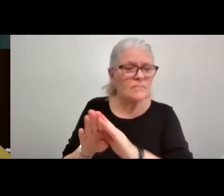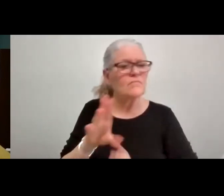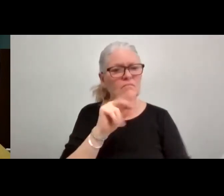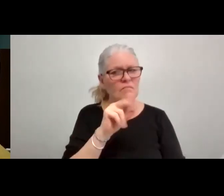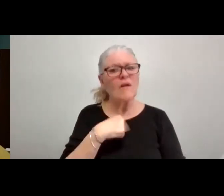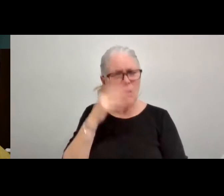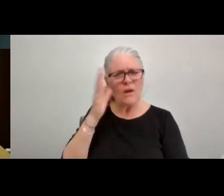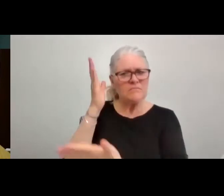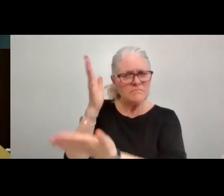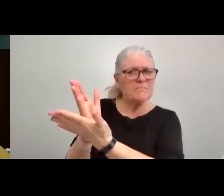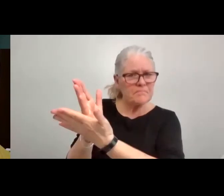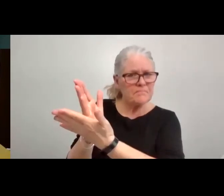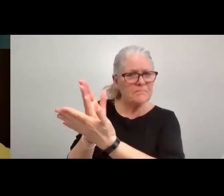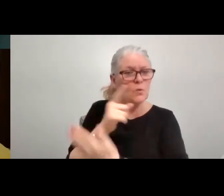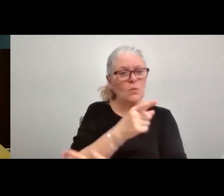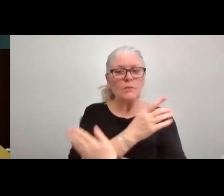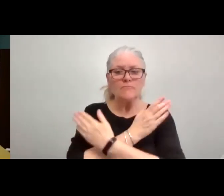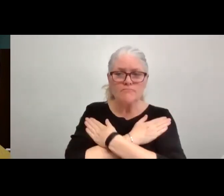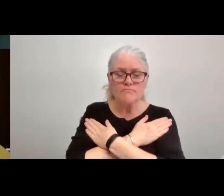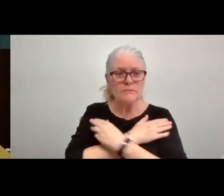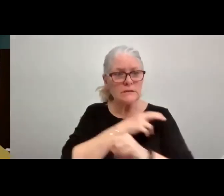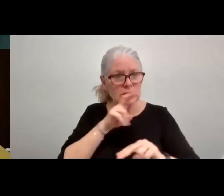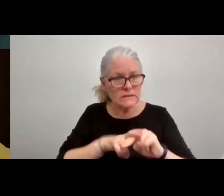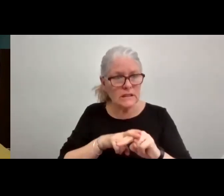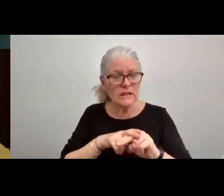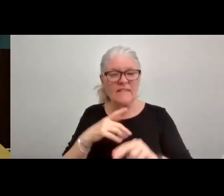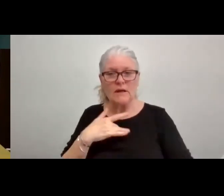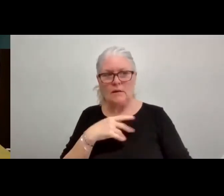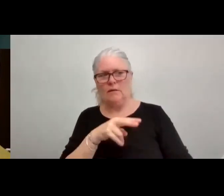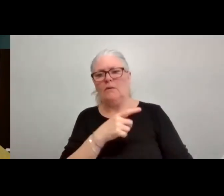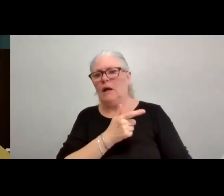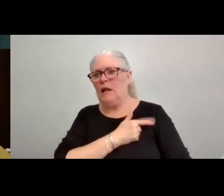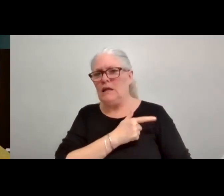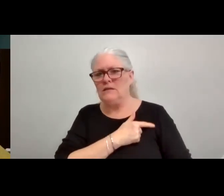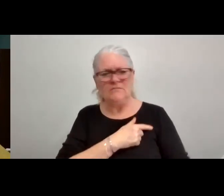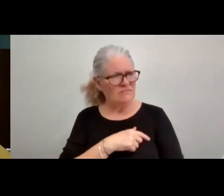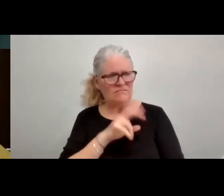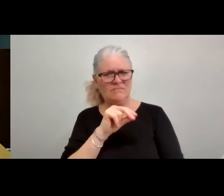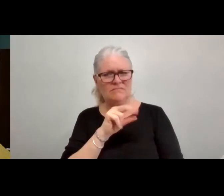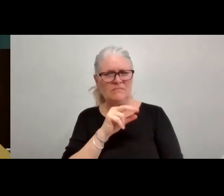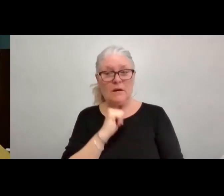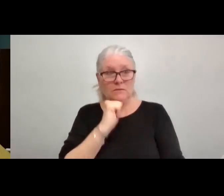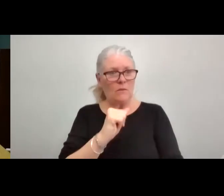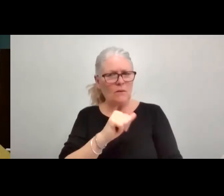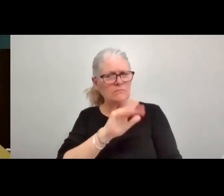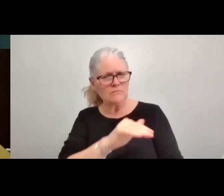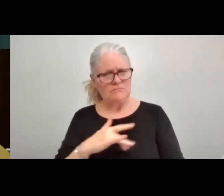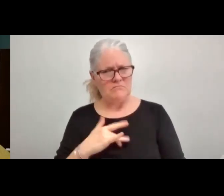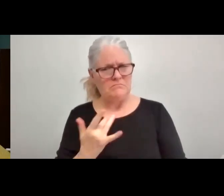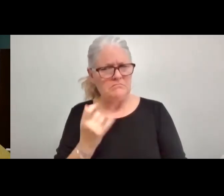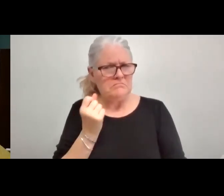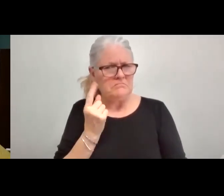resting and while you think that you're looking lazy. I don't question why you're resting. You shouldn't either.